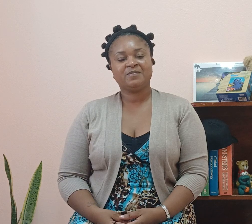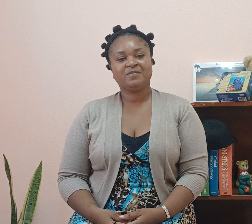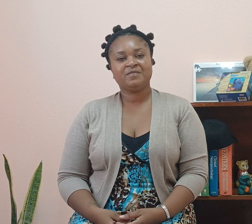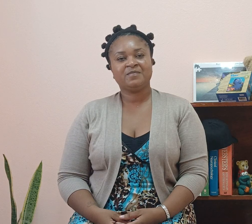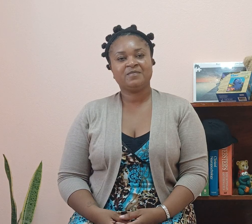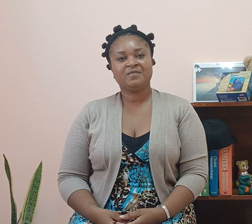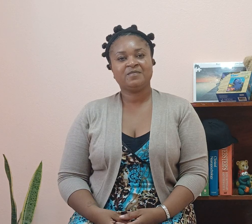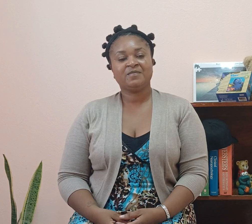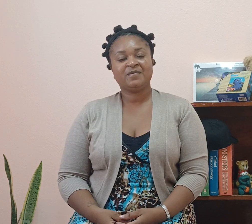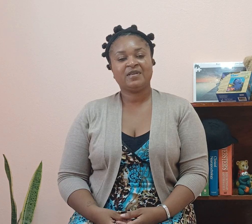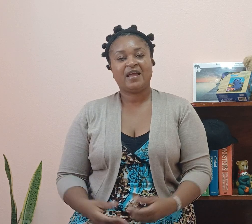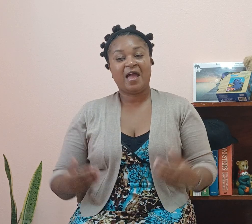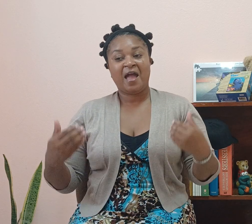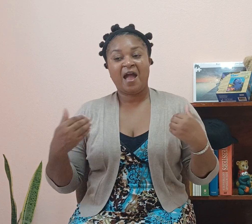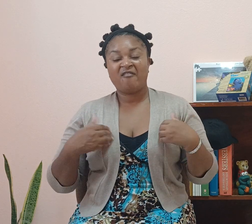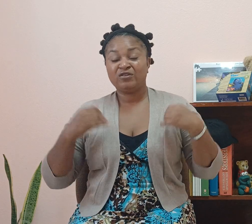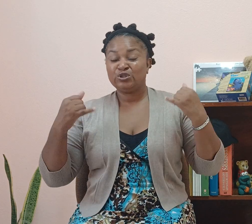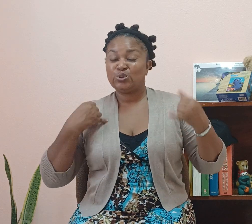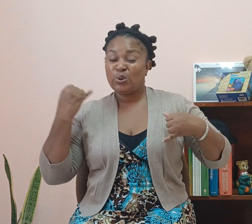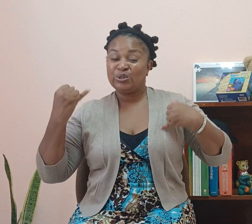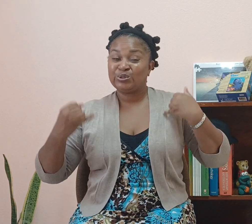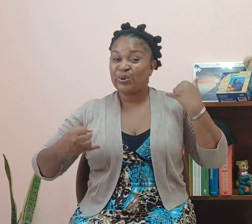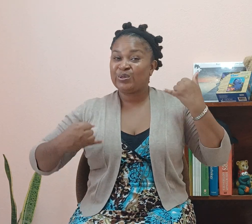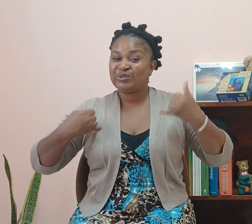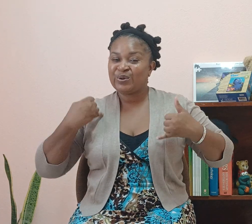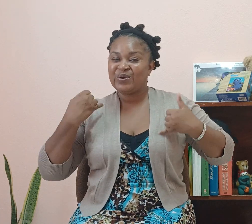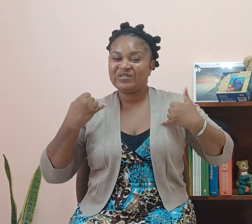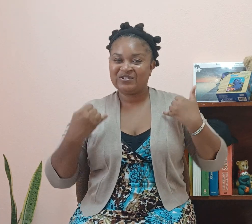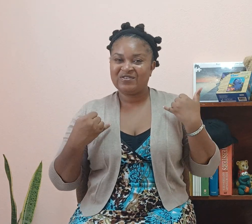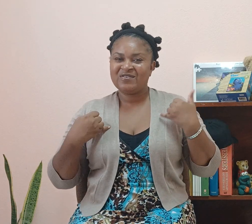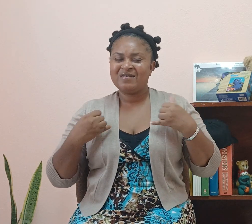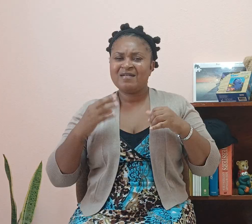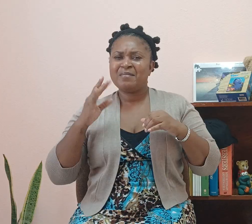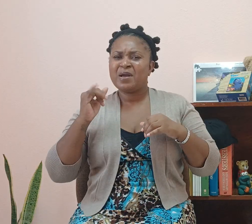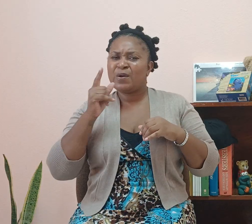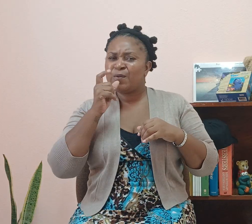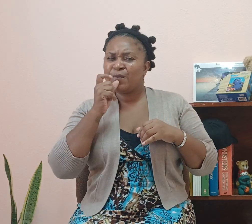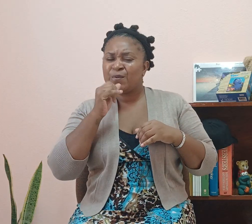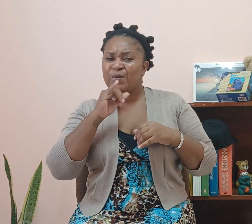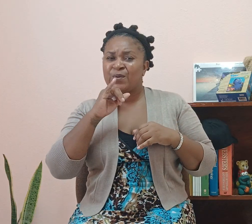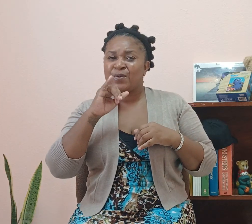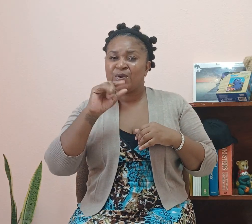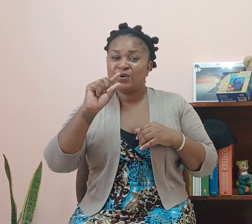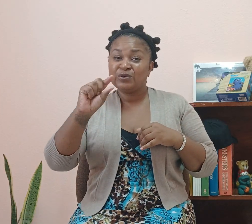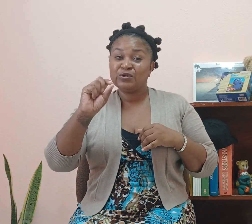I've got the Joy, Joy, Joy, Joy by George William Cooke.